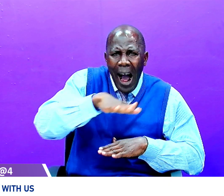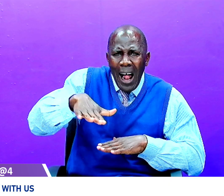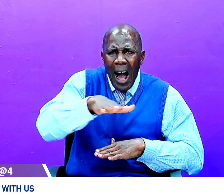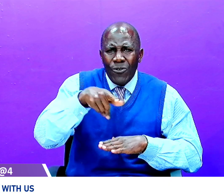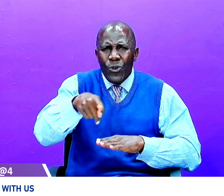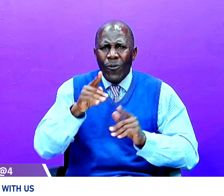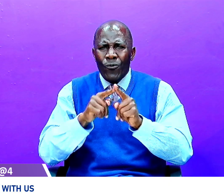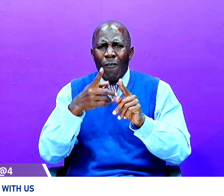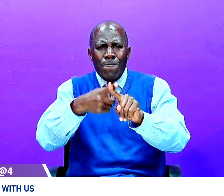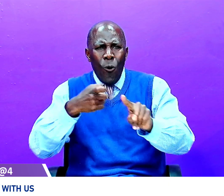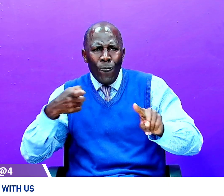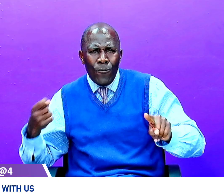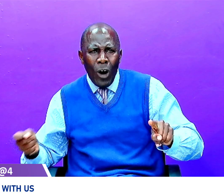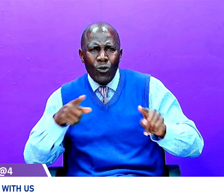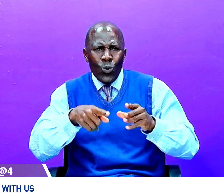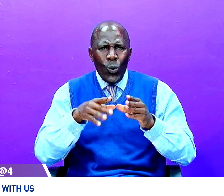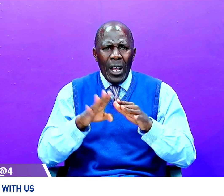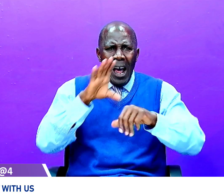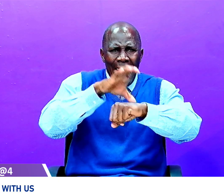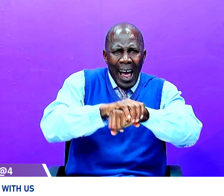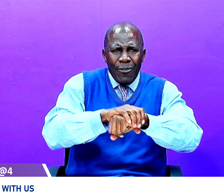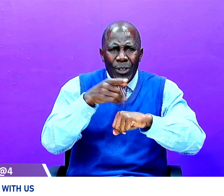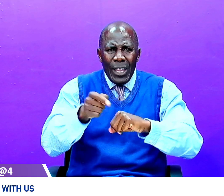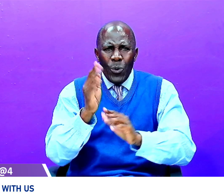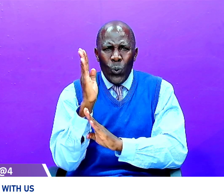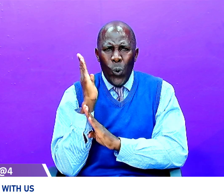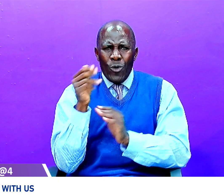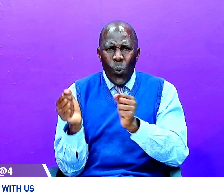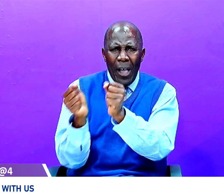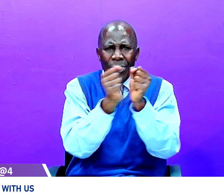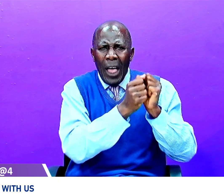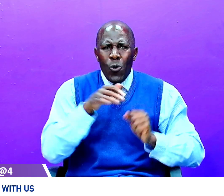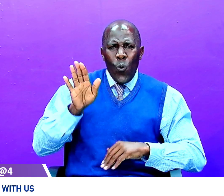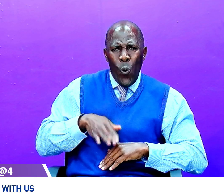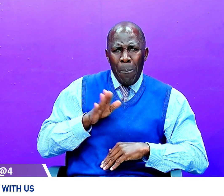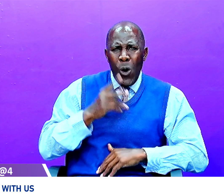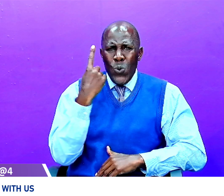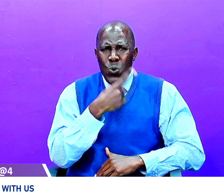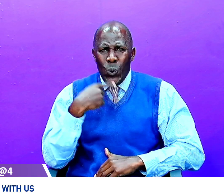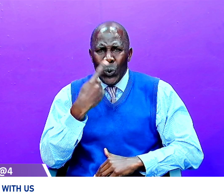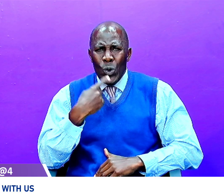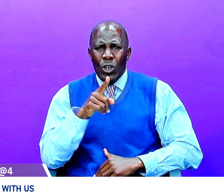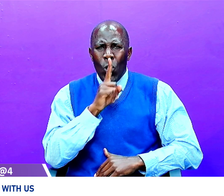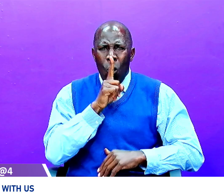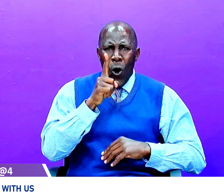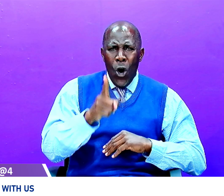restraining him from contacting or interfering with a woman who has sued him